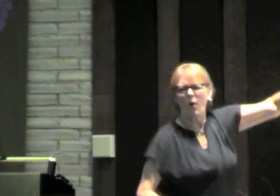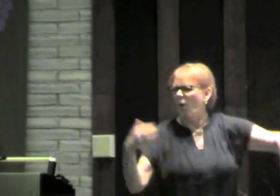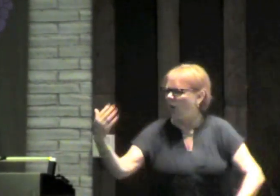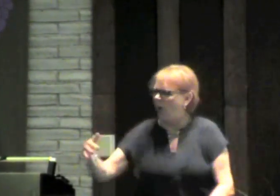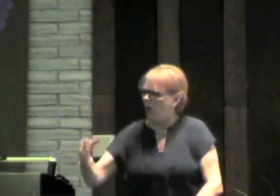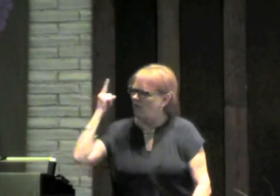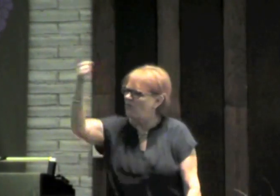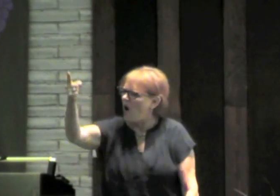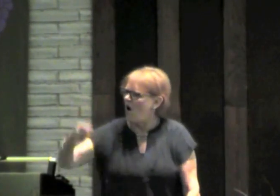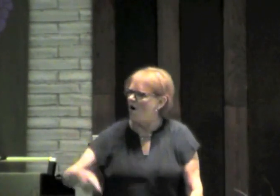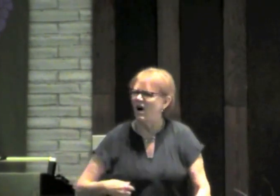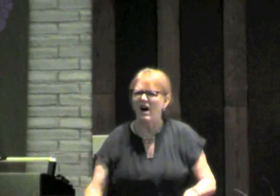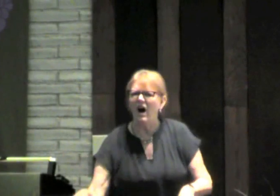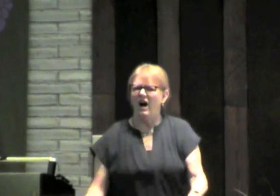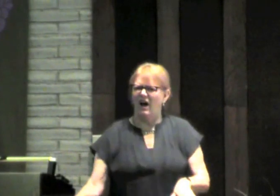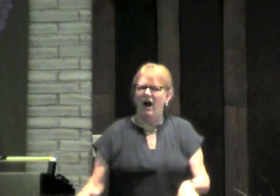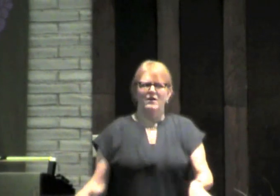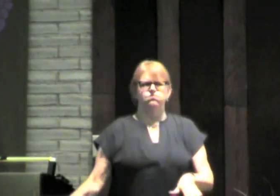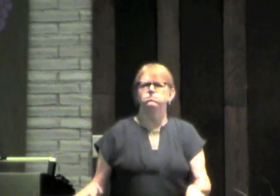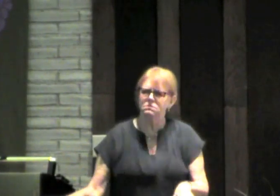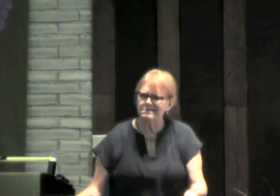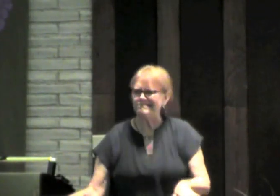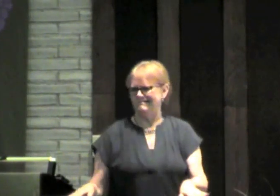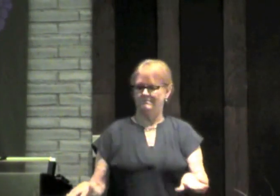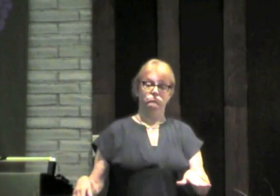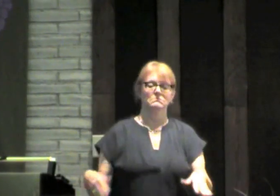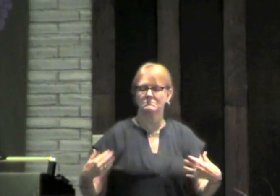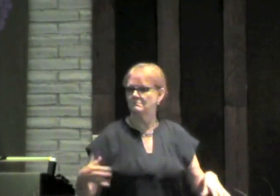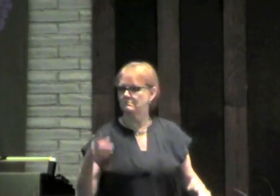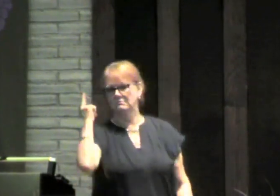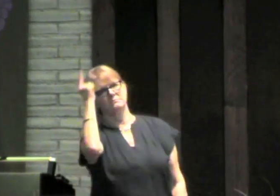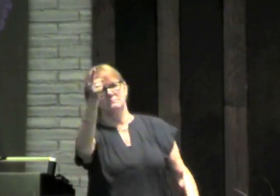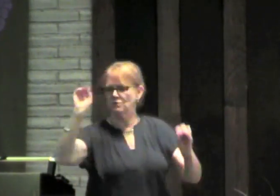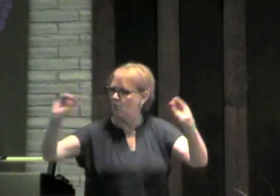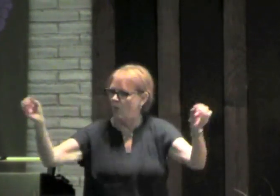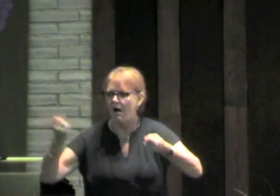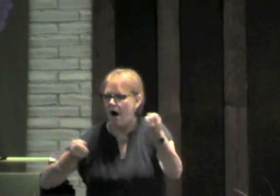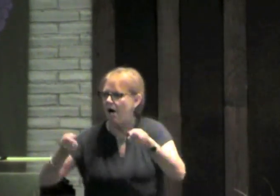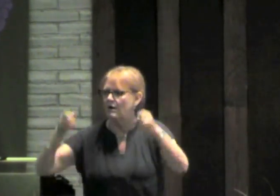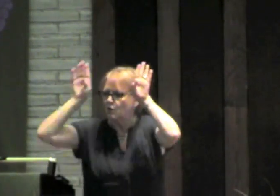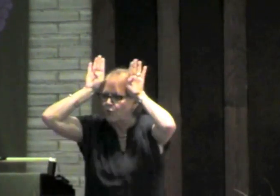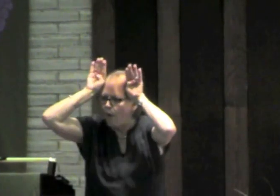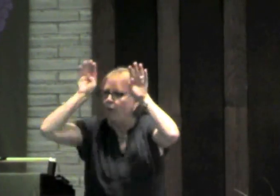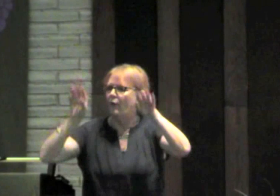the area that he was at. That's where he traveled. And he walked a long, long way. Remember they had